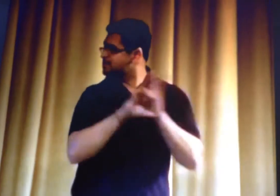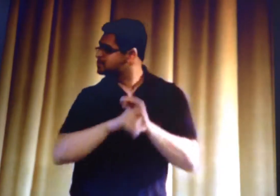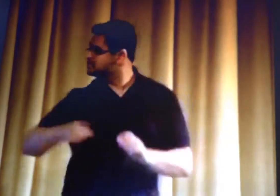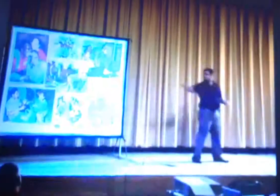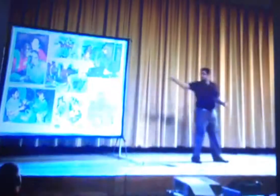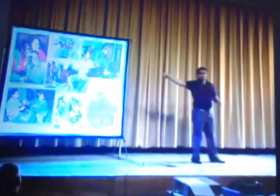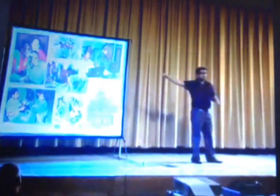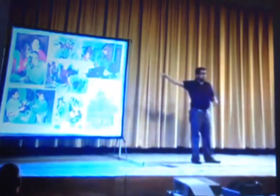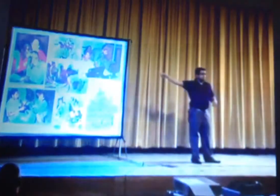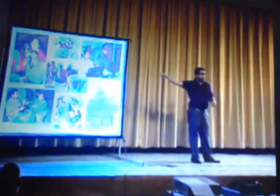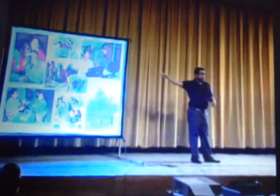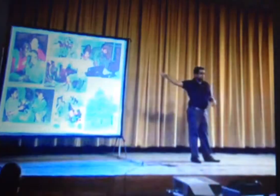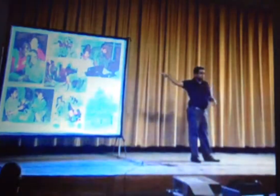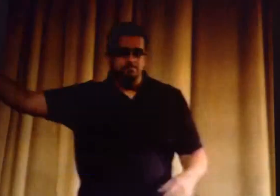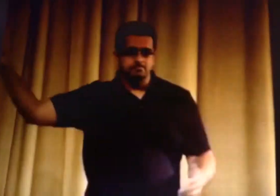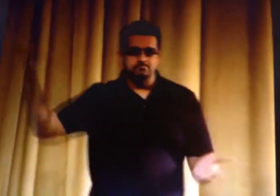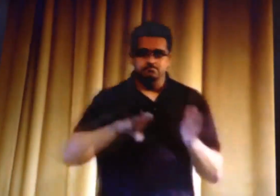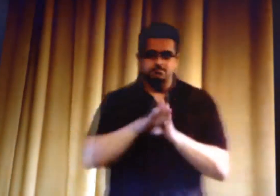So now he's teaching other deaf people.